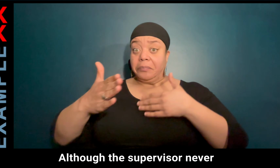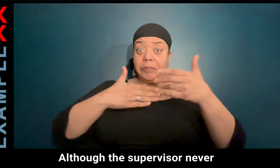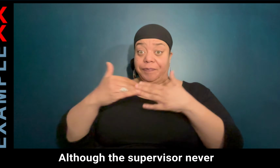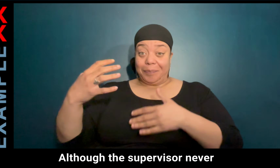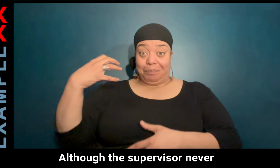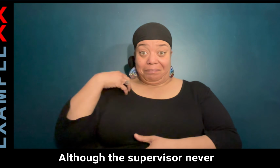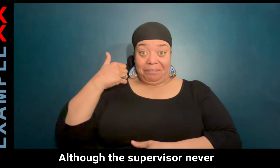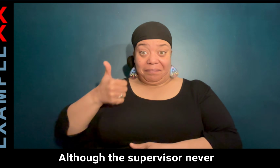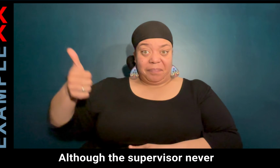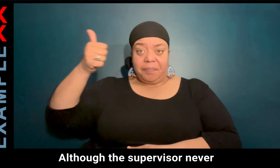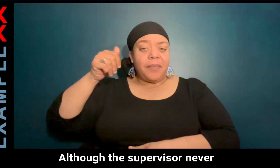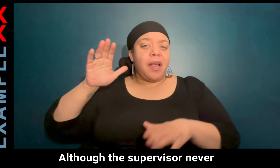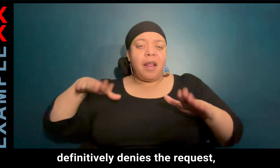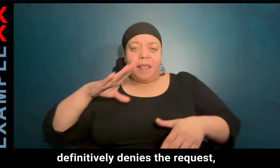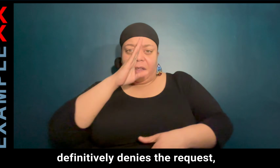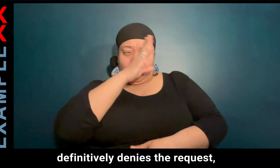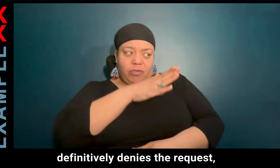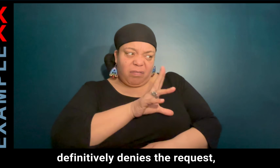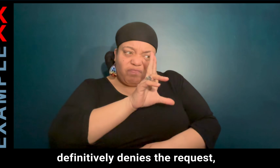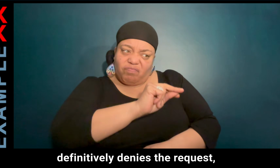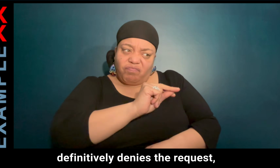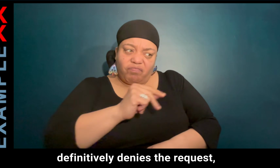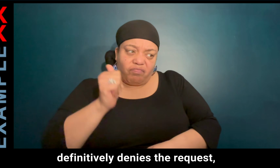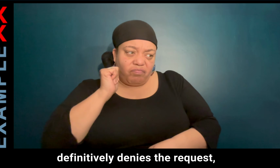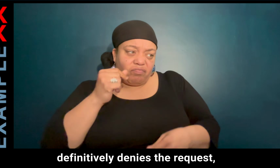Although the supervisor never definitively denies the request,